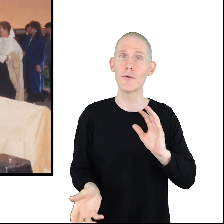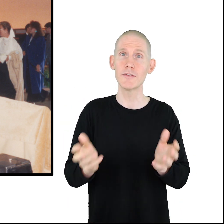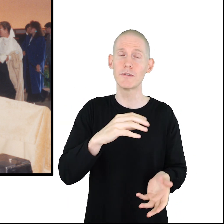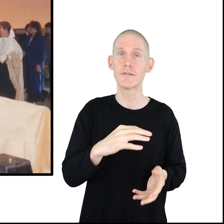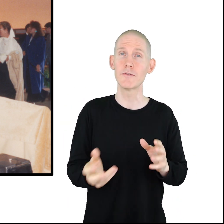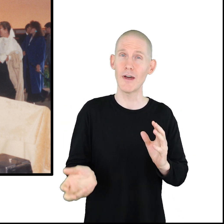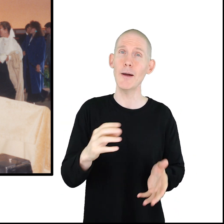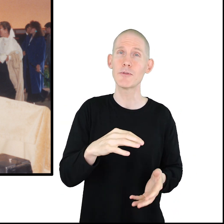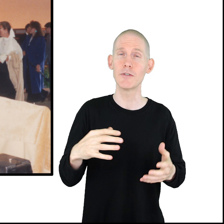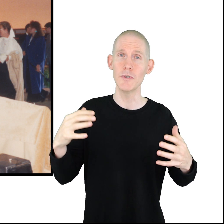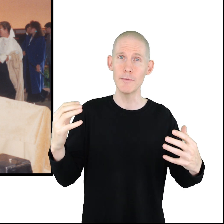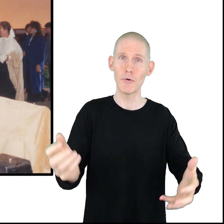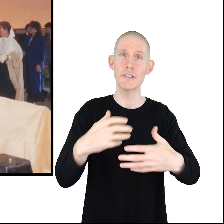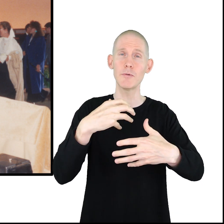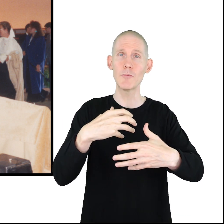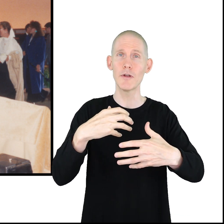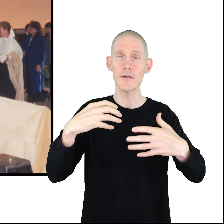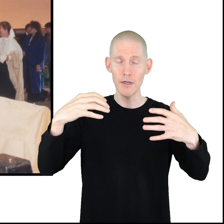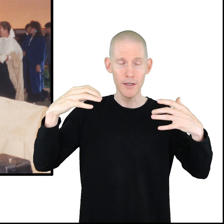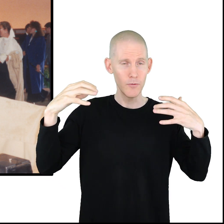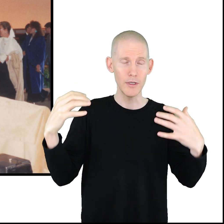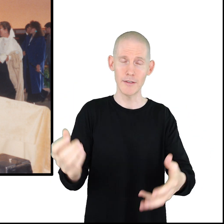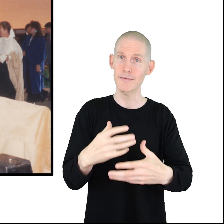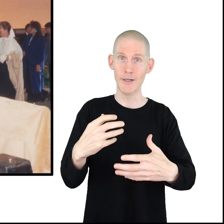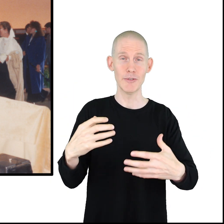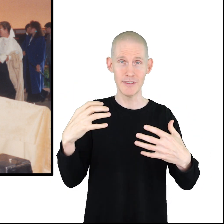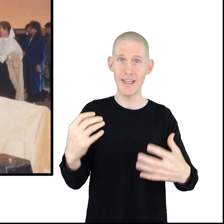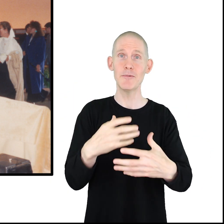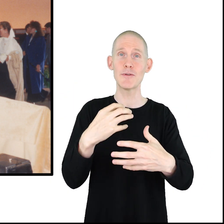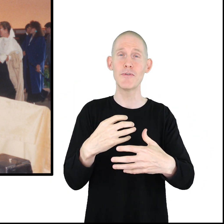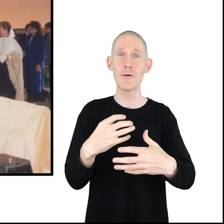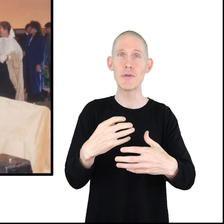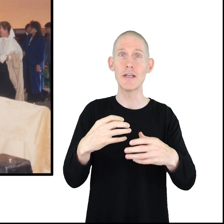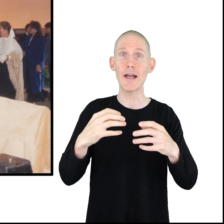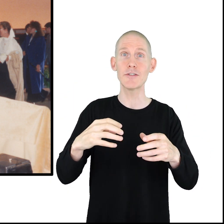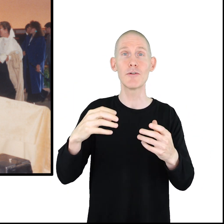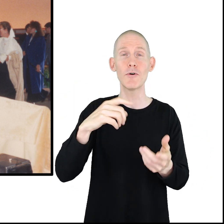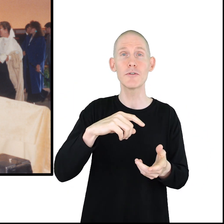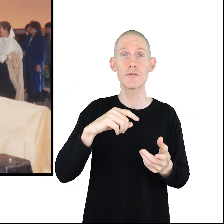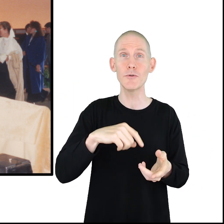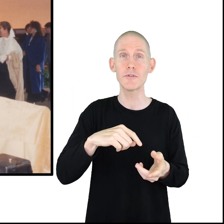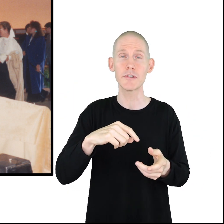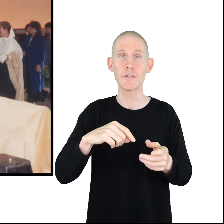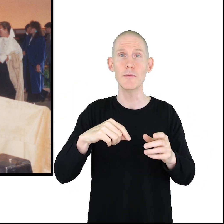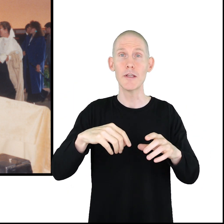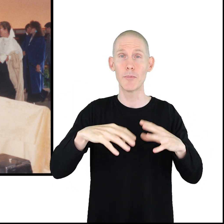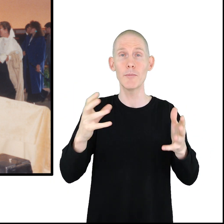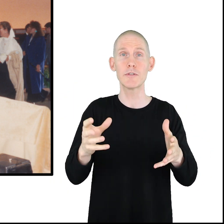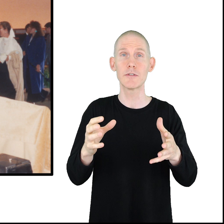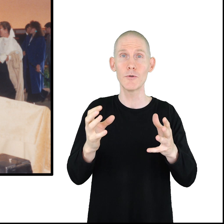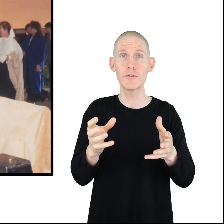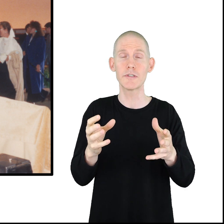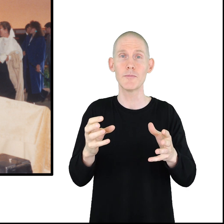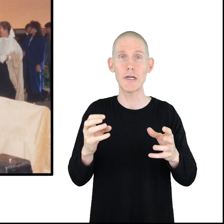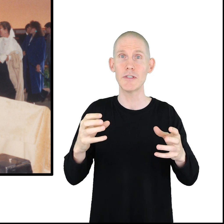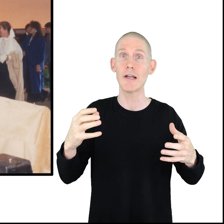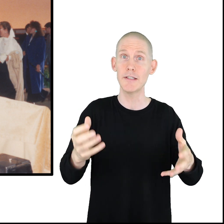was the opposite. We embraced my brother. We, he was stayed with the family and actually our local school system, the public school system actually had a deaf